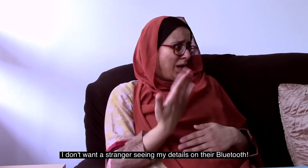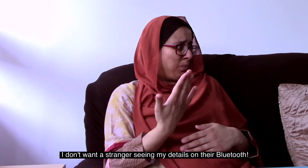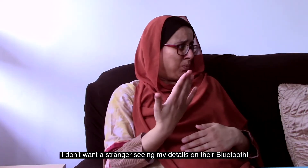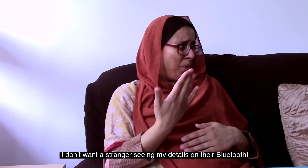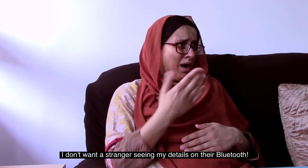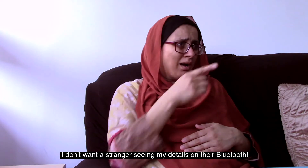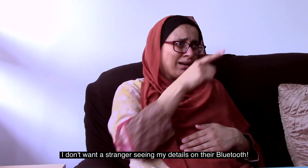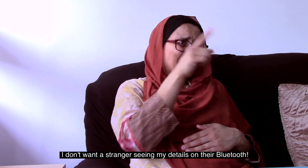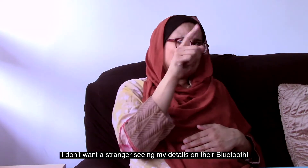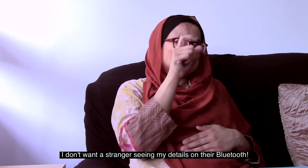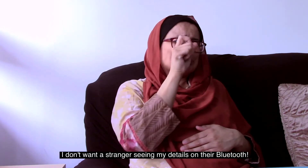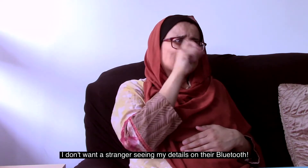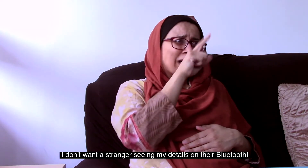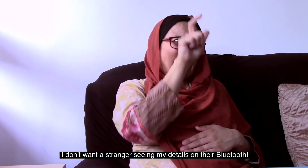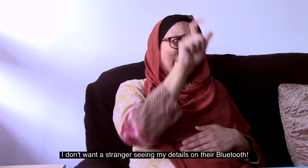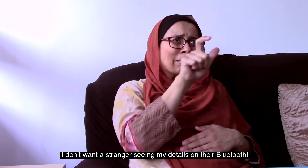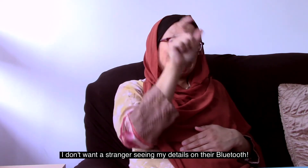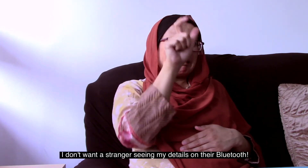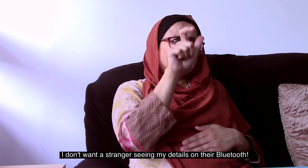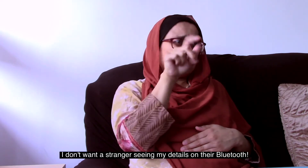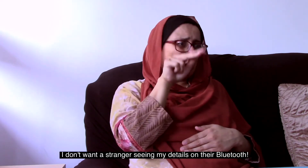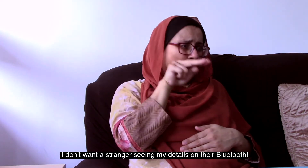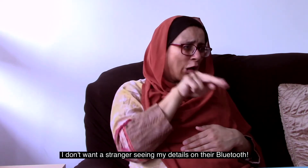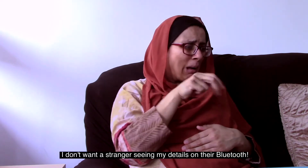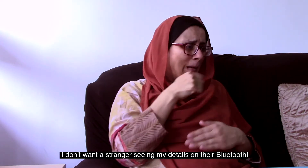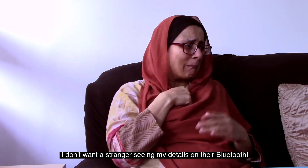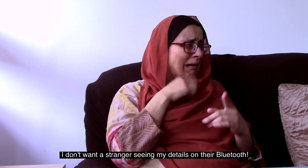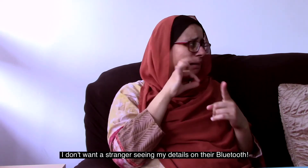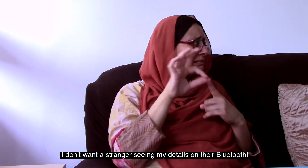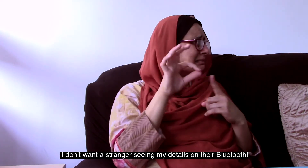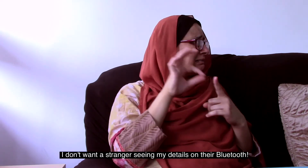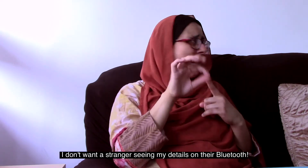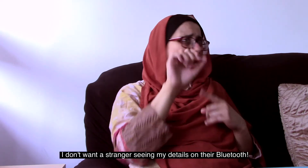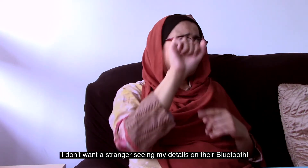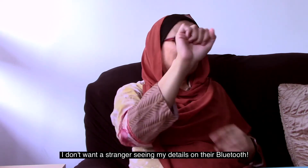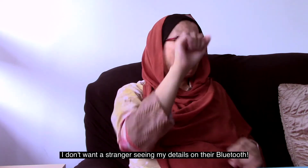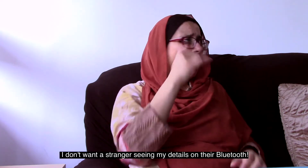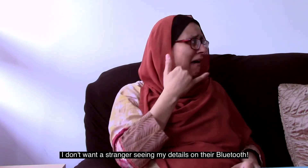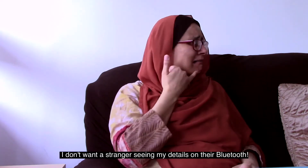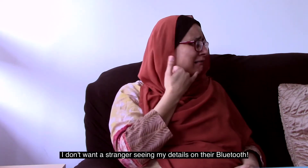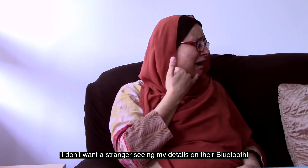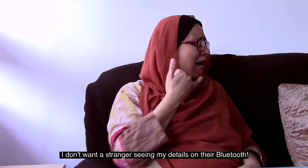I don't want a stranger seeing my details on their Bluetooth.